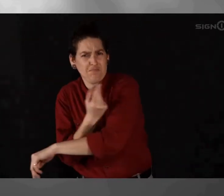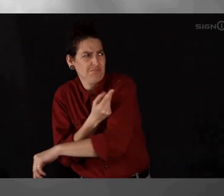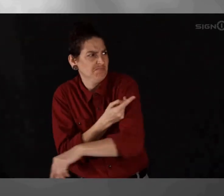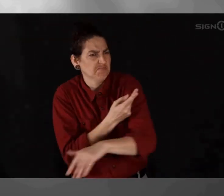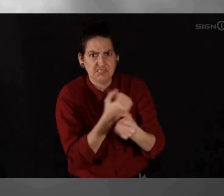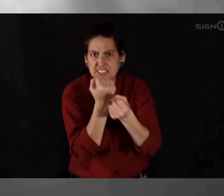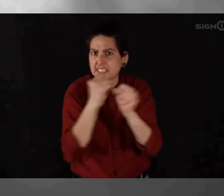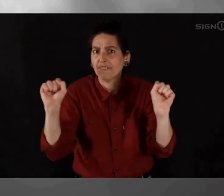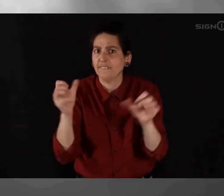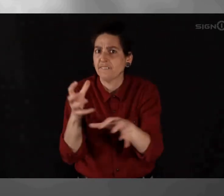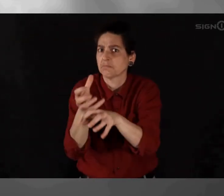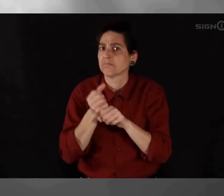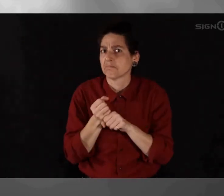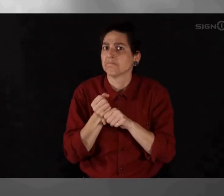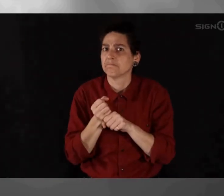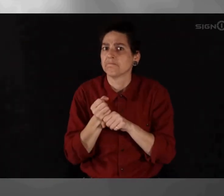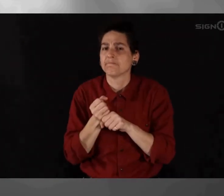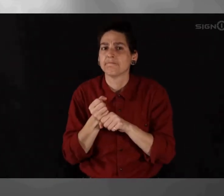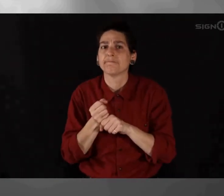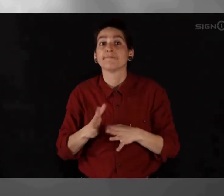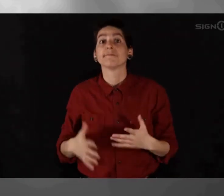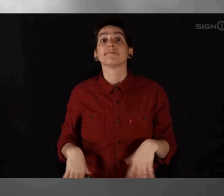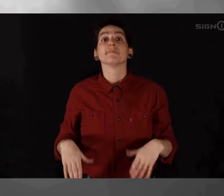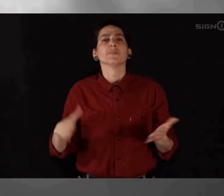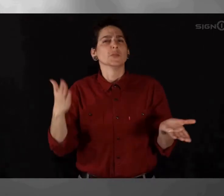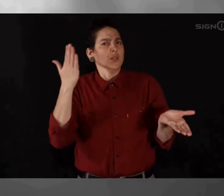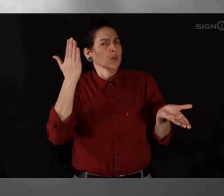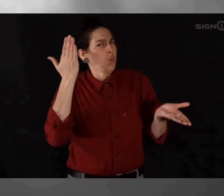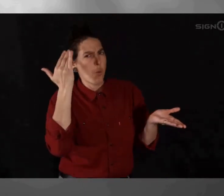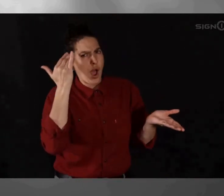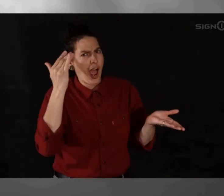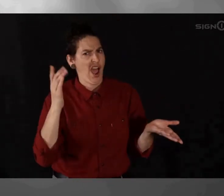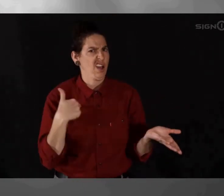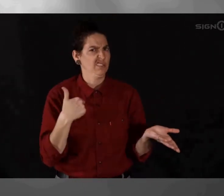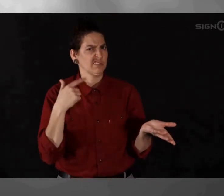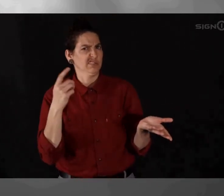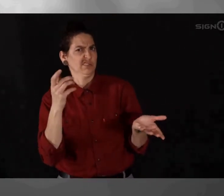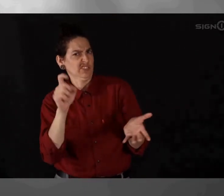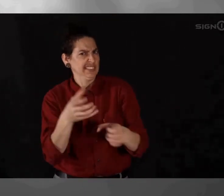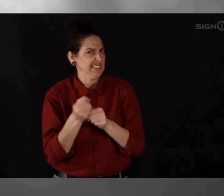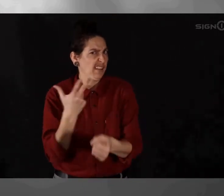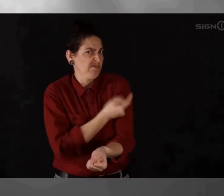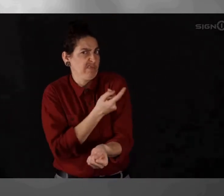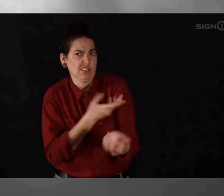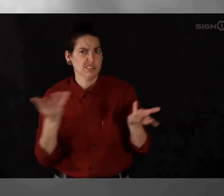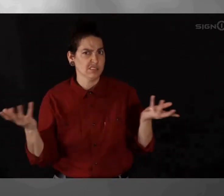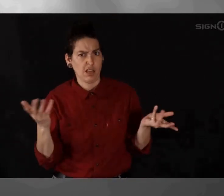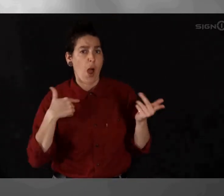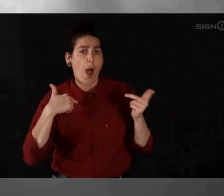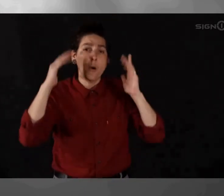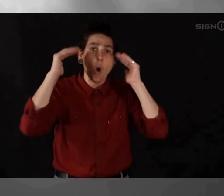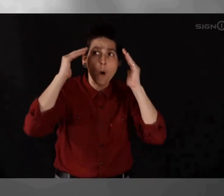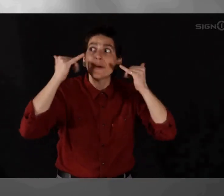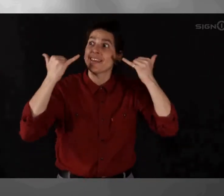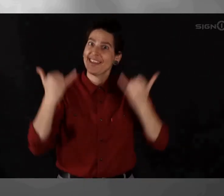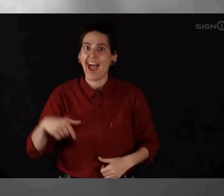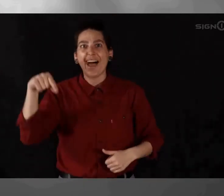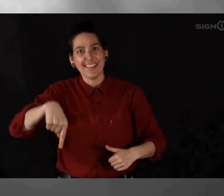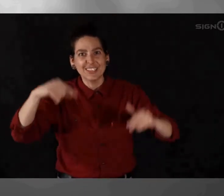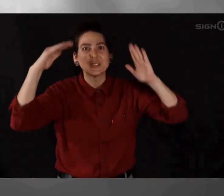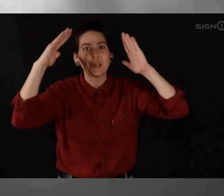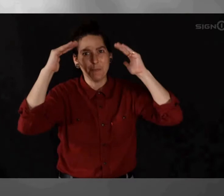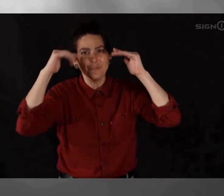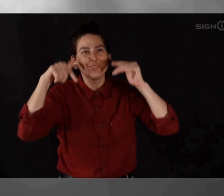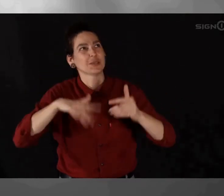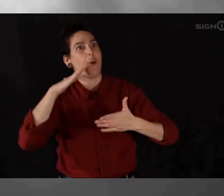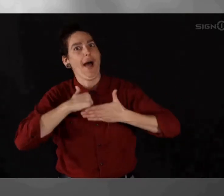now safely received the vaccine. Why do I want to get the COVID vaccine? I'm hoping, now this is a hope, that